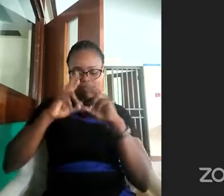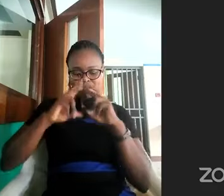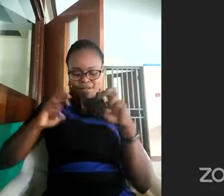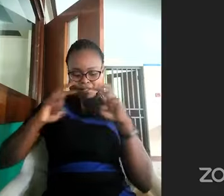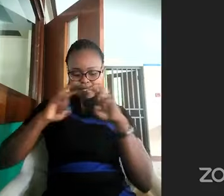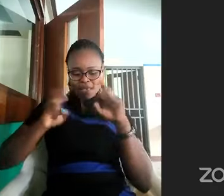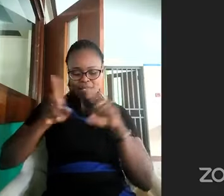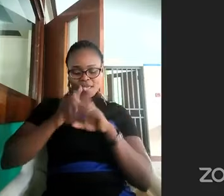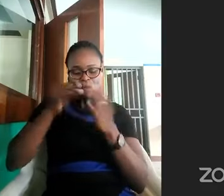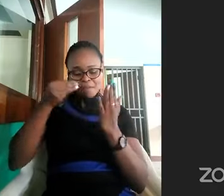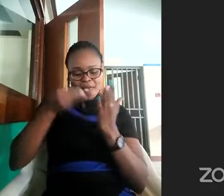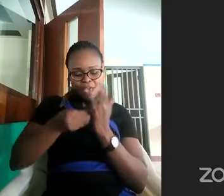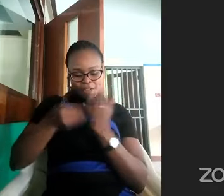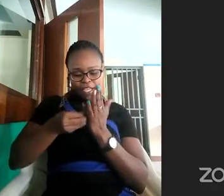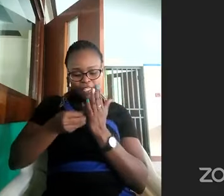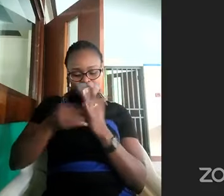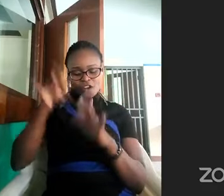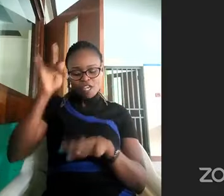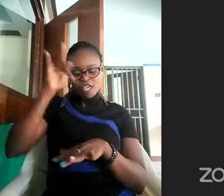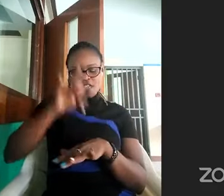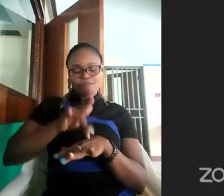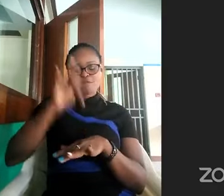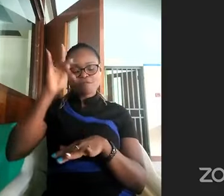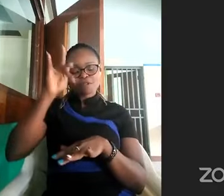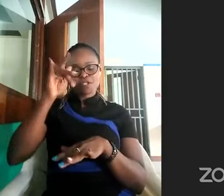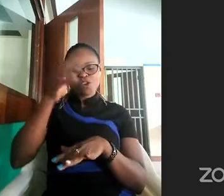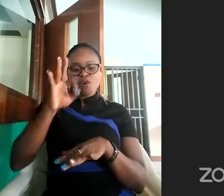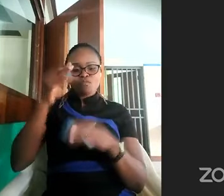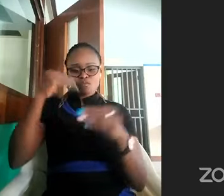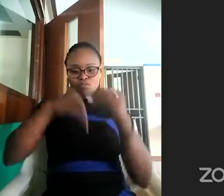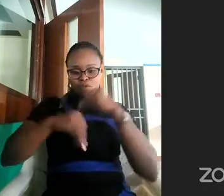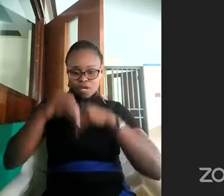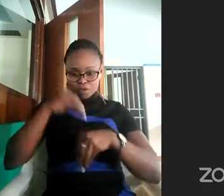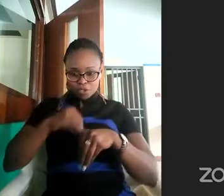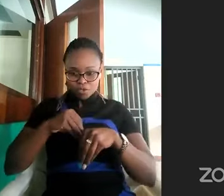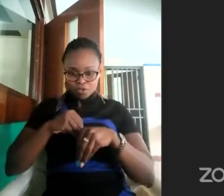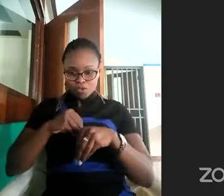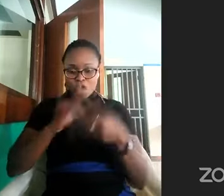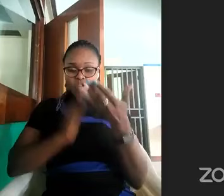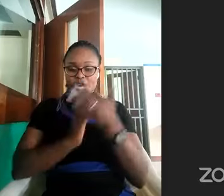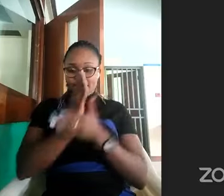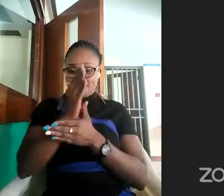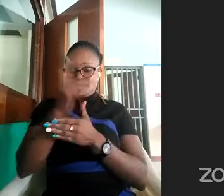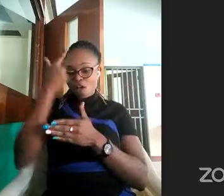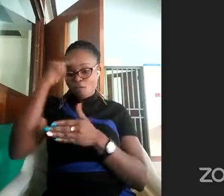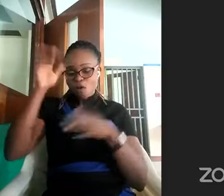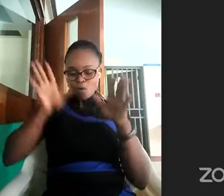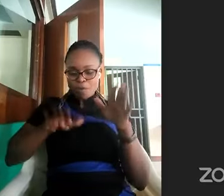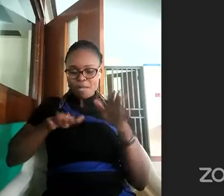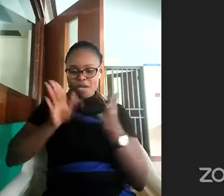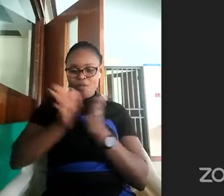of corruption on the sexual reproductive health and rights of women with disabilities in Kenya. So thank you for joining us